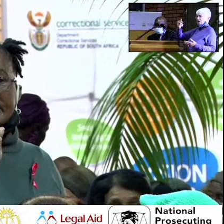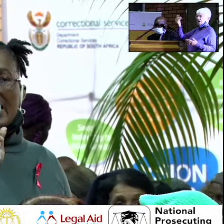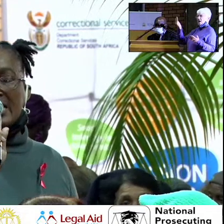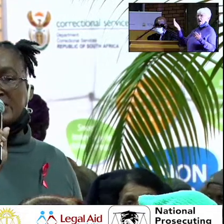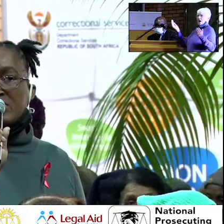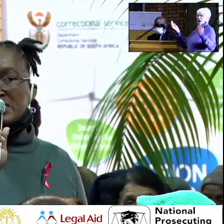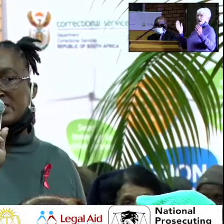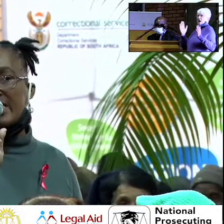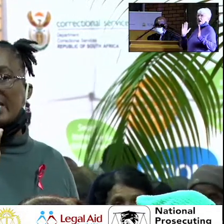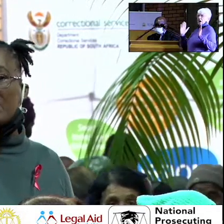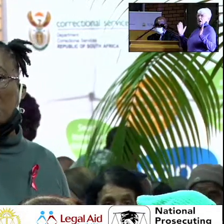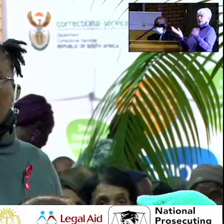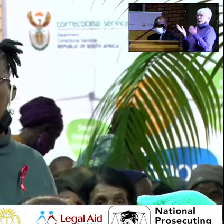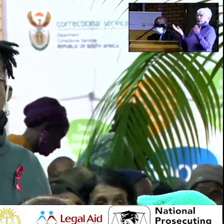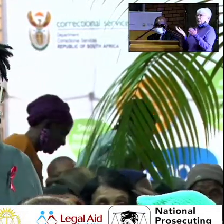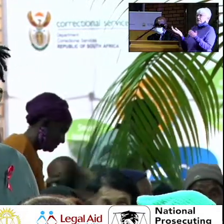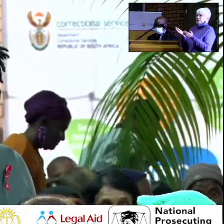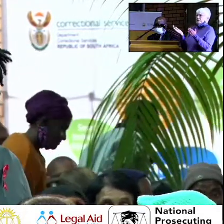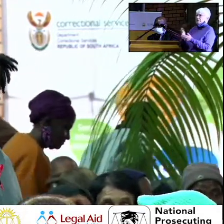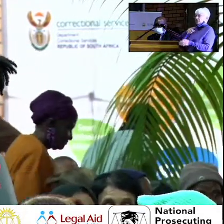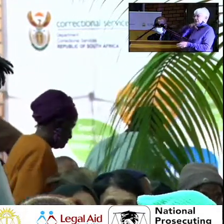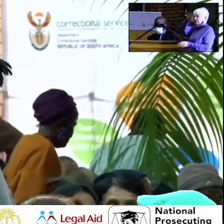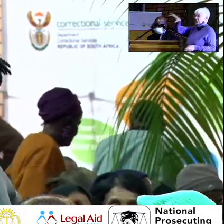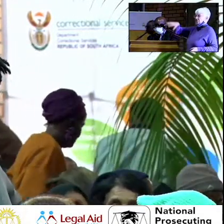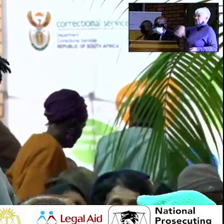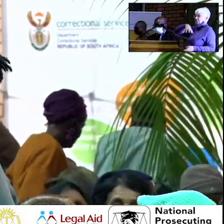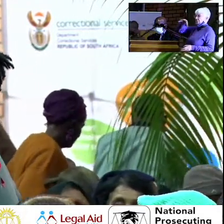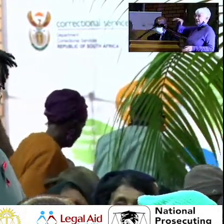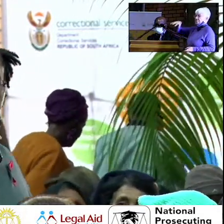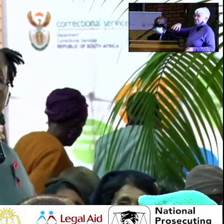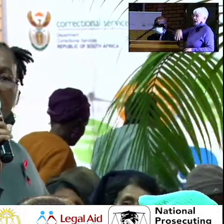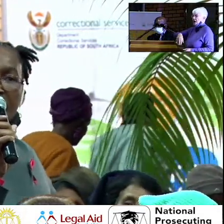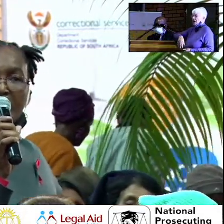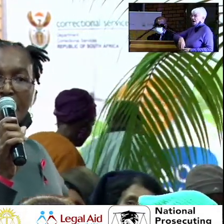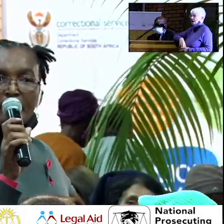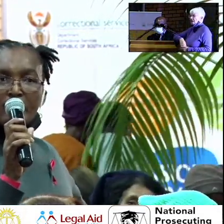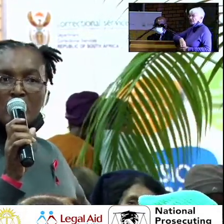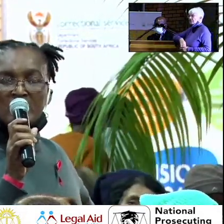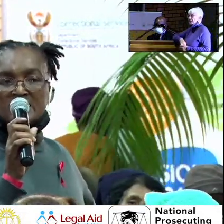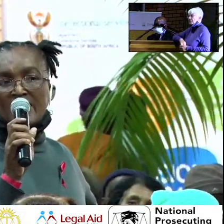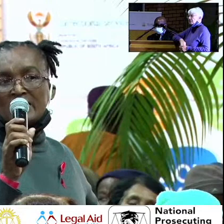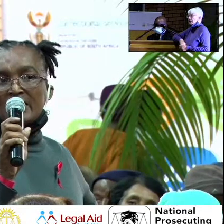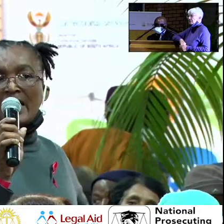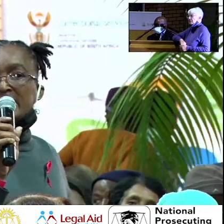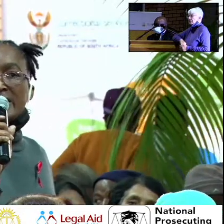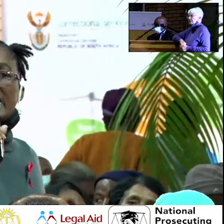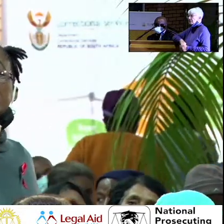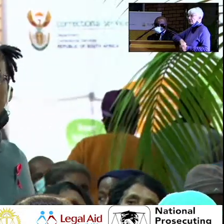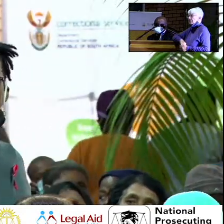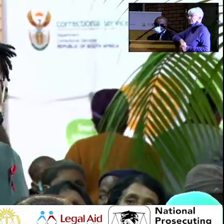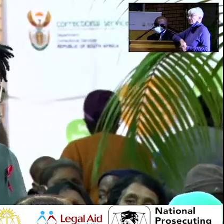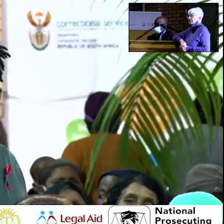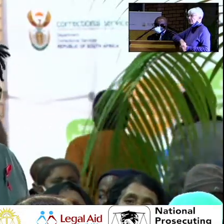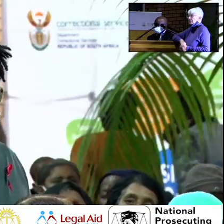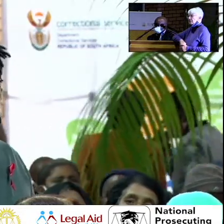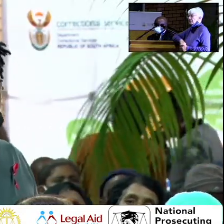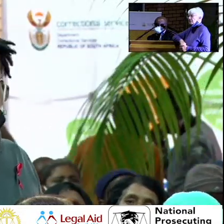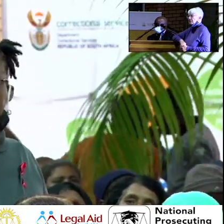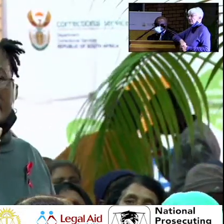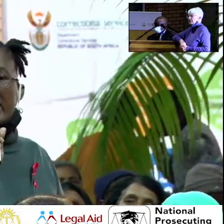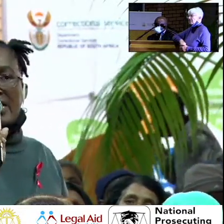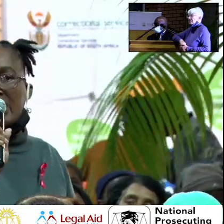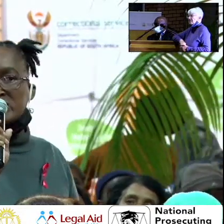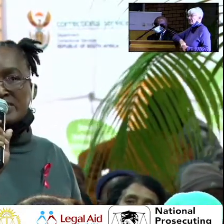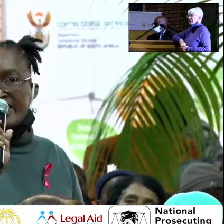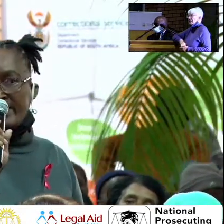I was staying way in 14. on that side. I didn't in suburban. I